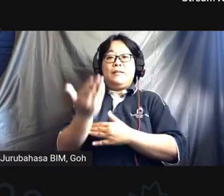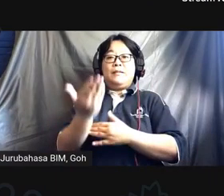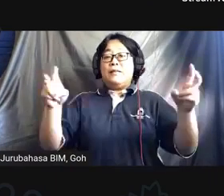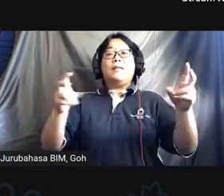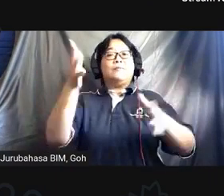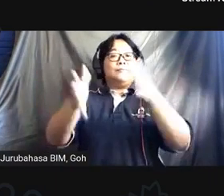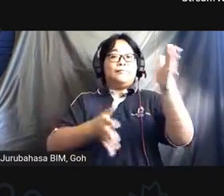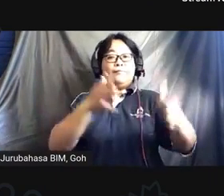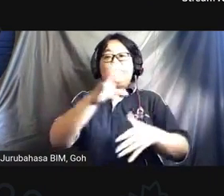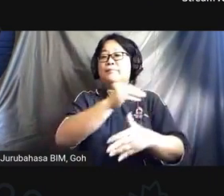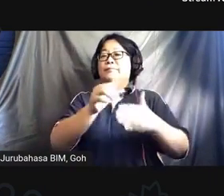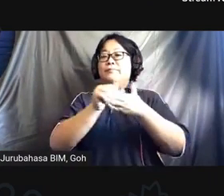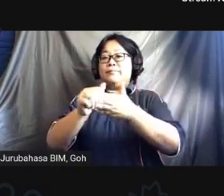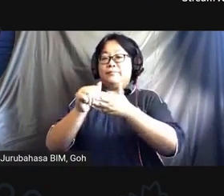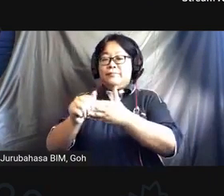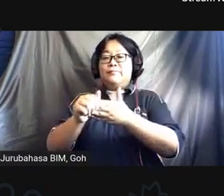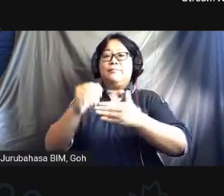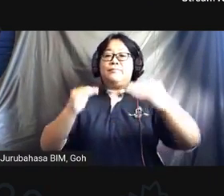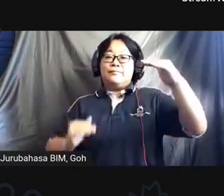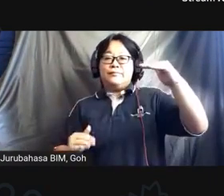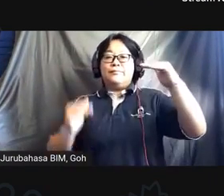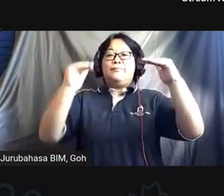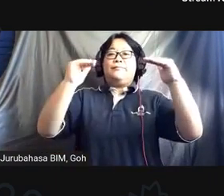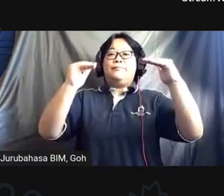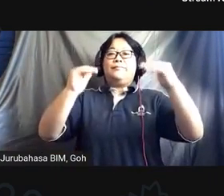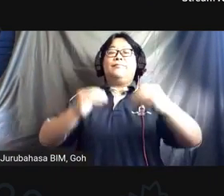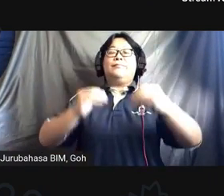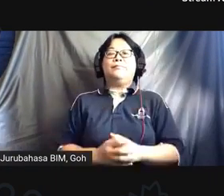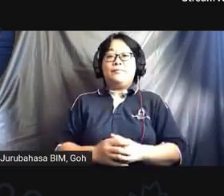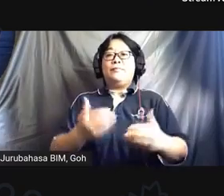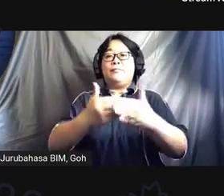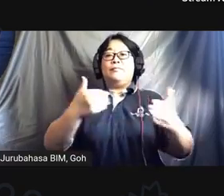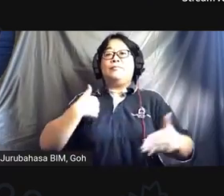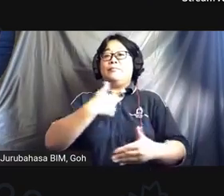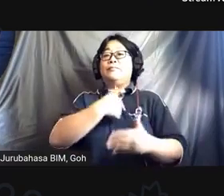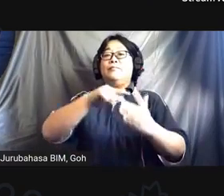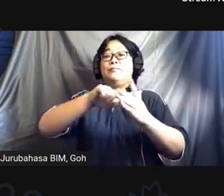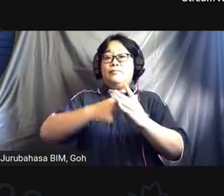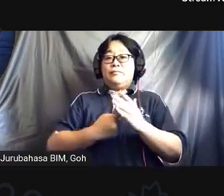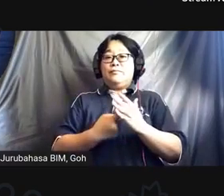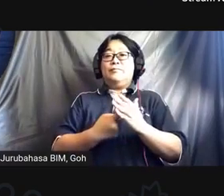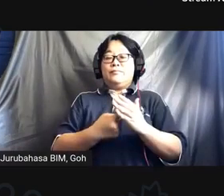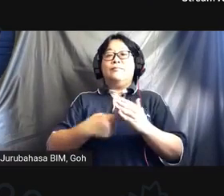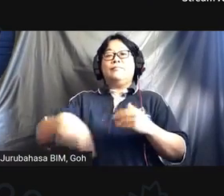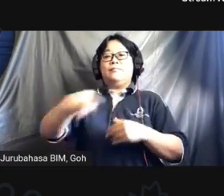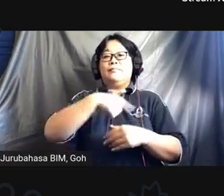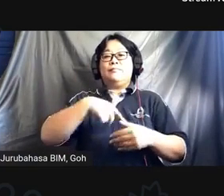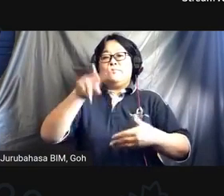and Leadership, Bridging the Gap. Before we begin, let us recite Al-Fatiha.